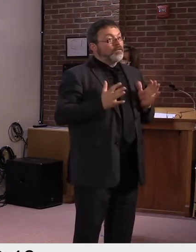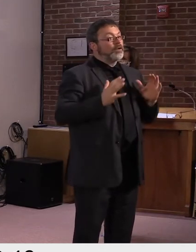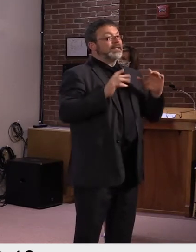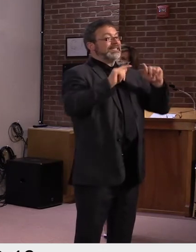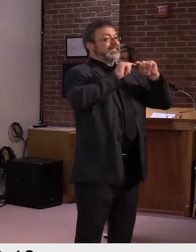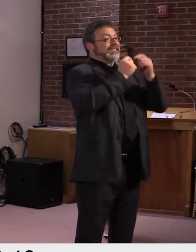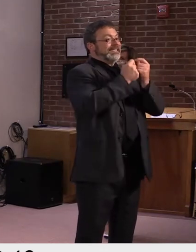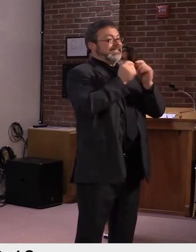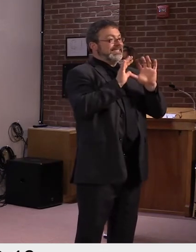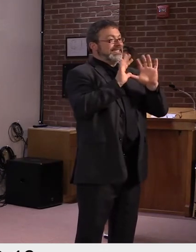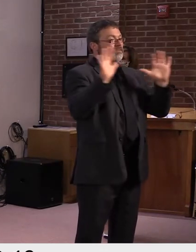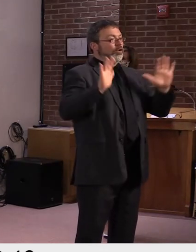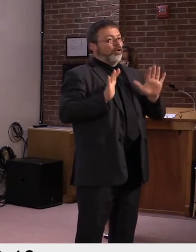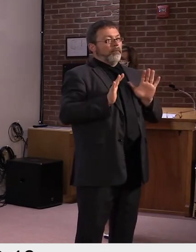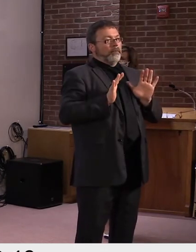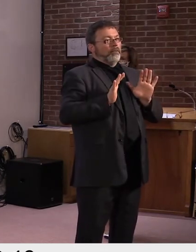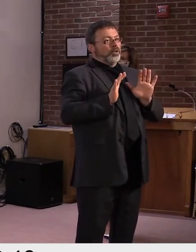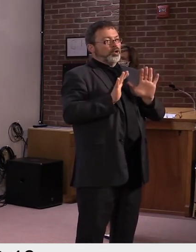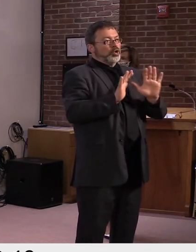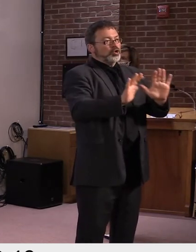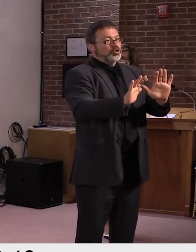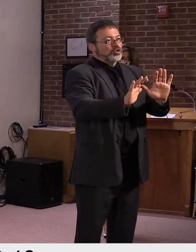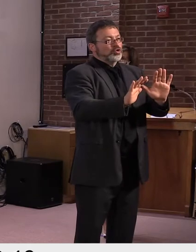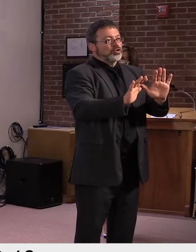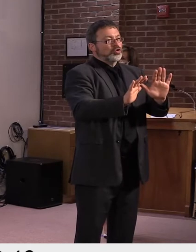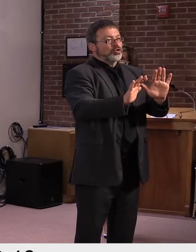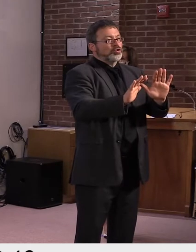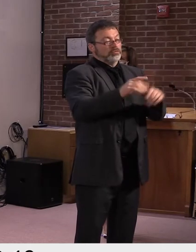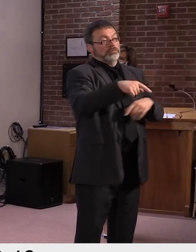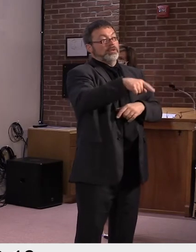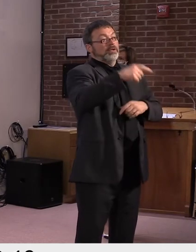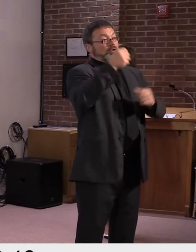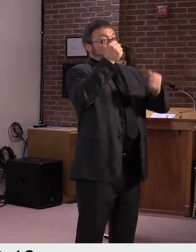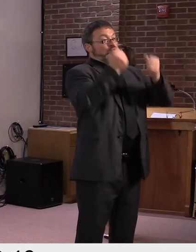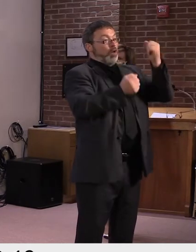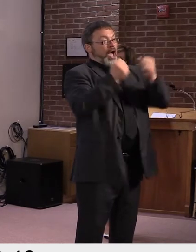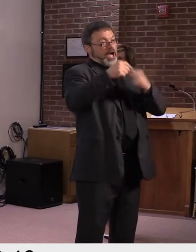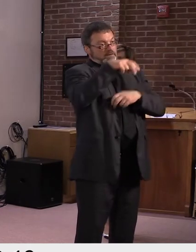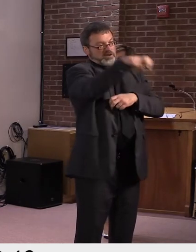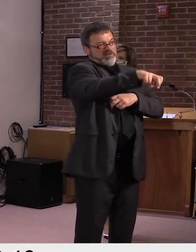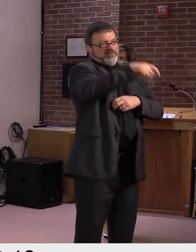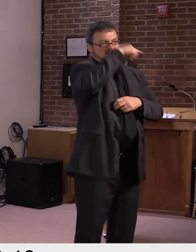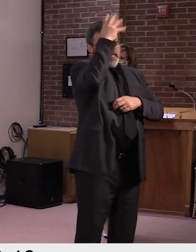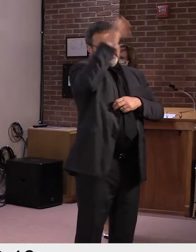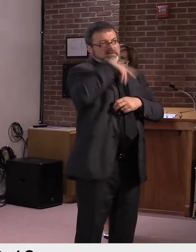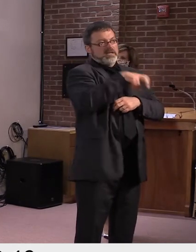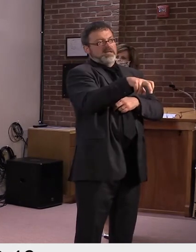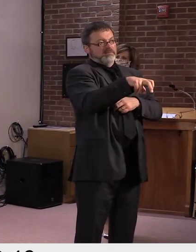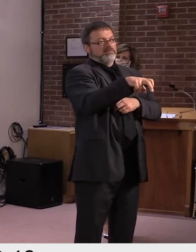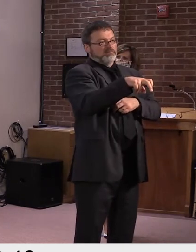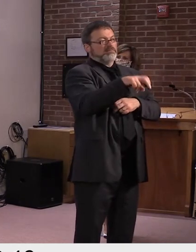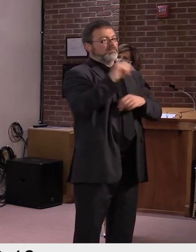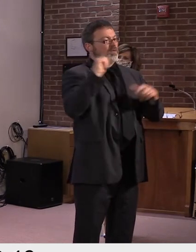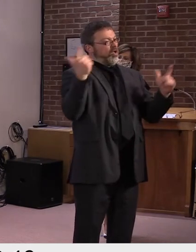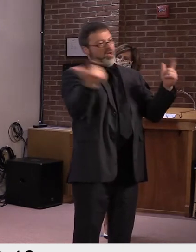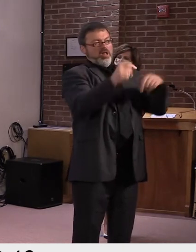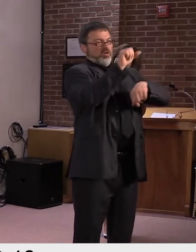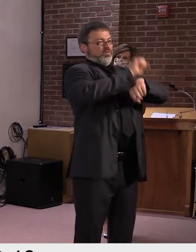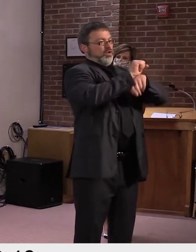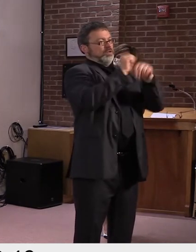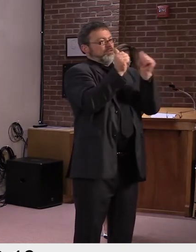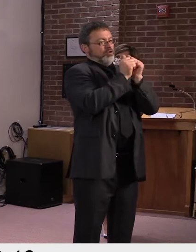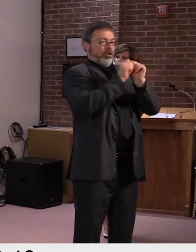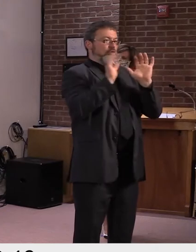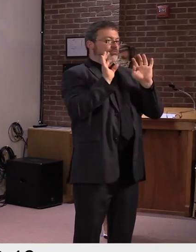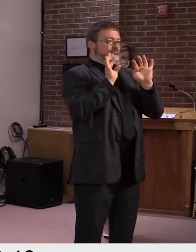African-American driver in NASCAR to the starting point. And it was just a incredible